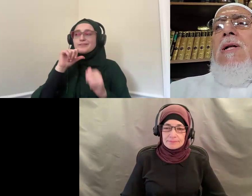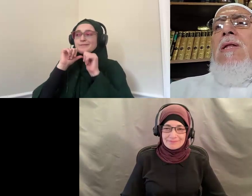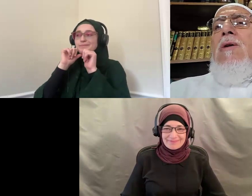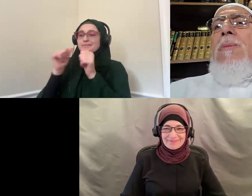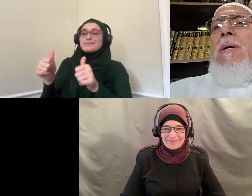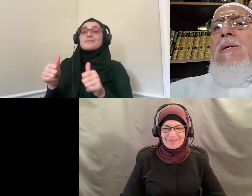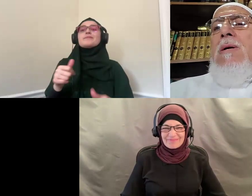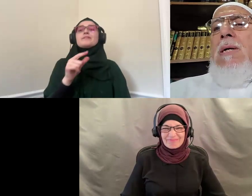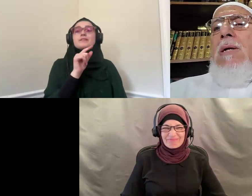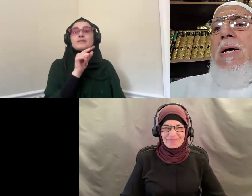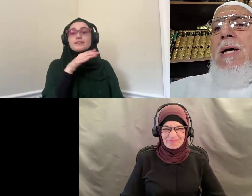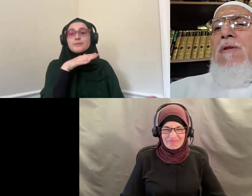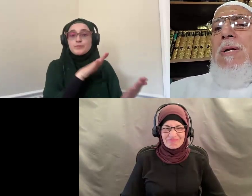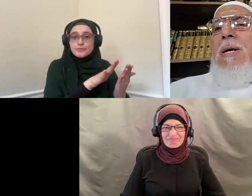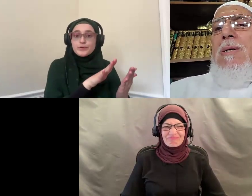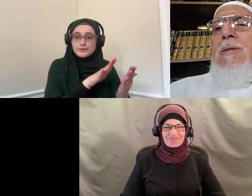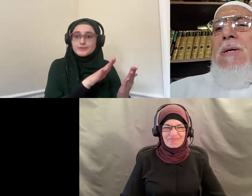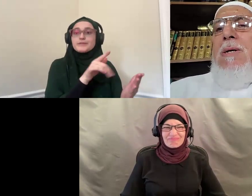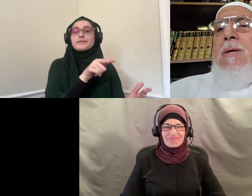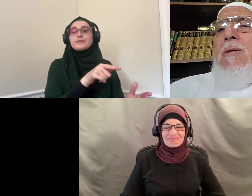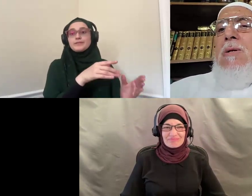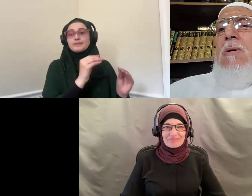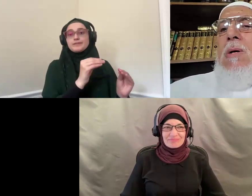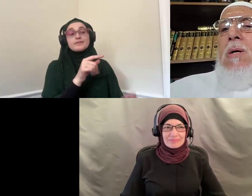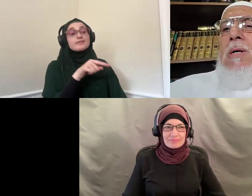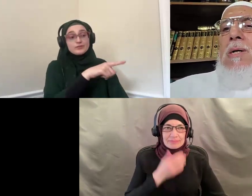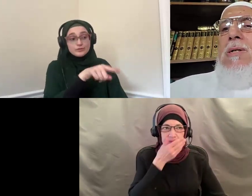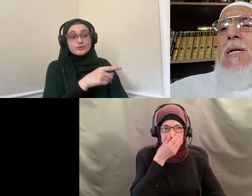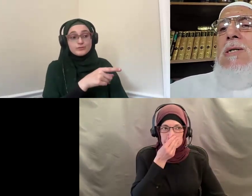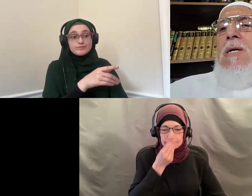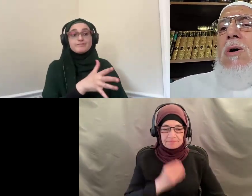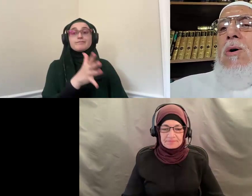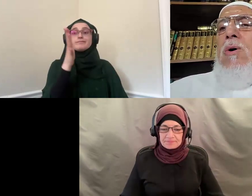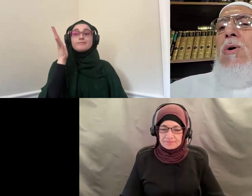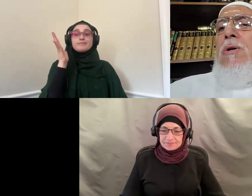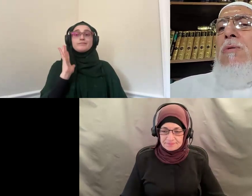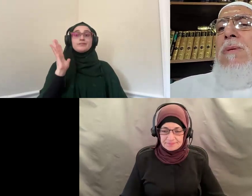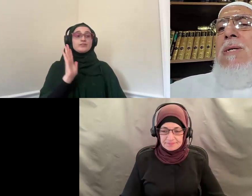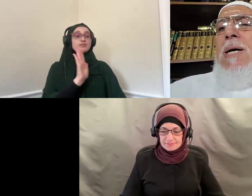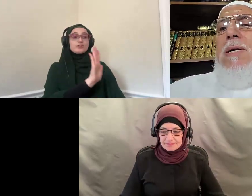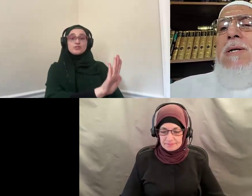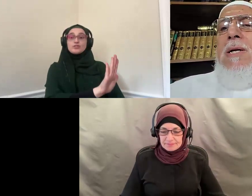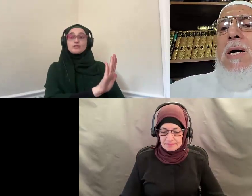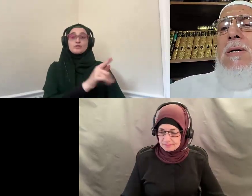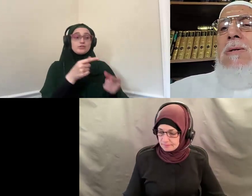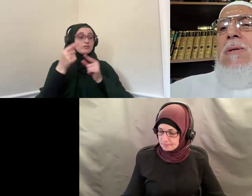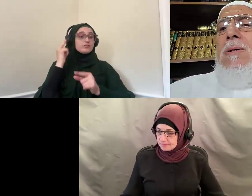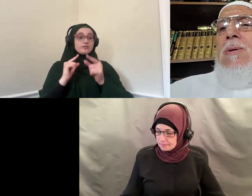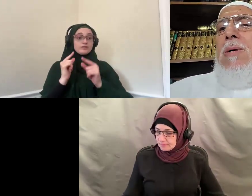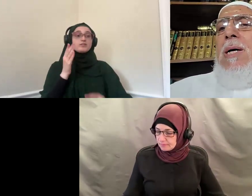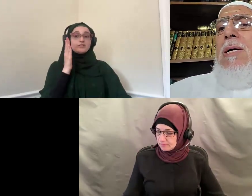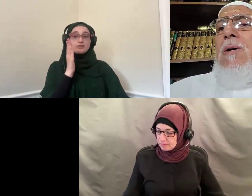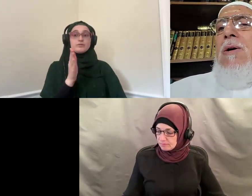fact that they will be resurrected like everybody else. So it says, O you misguided